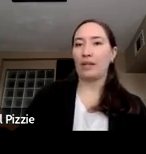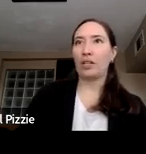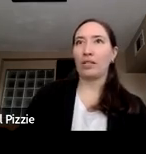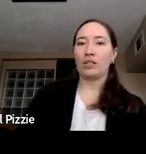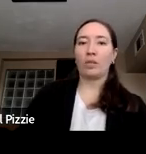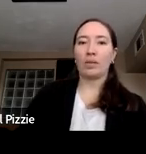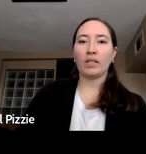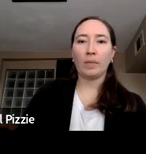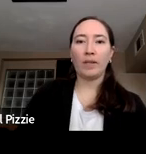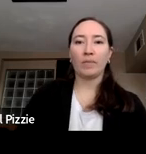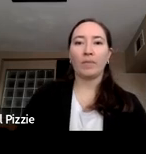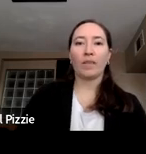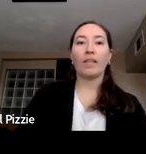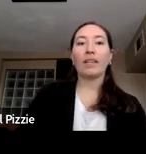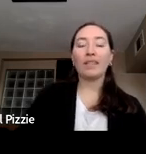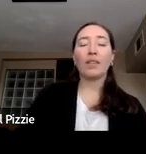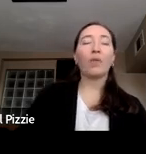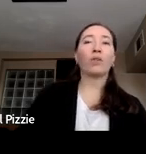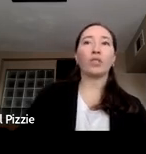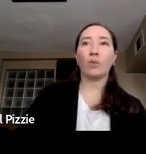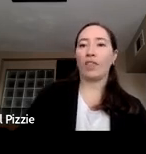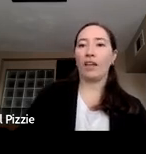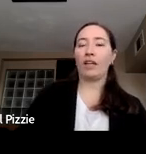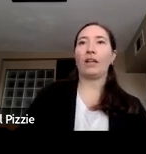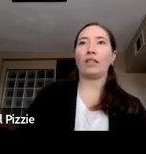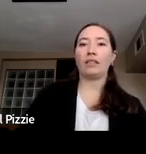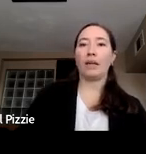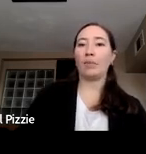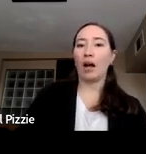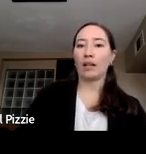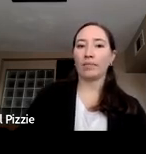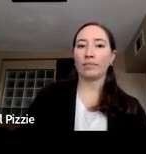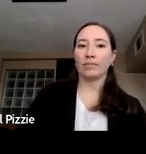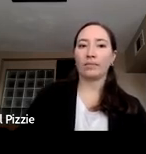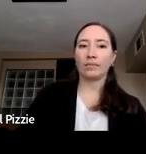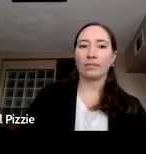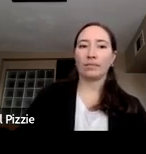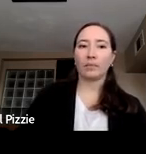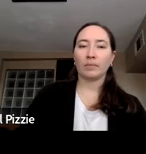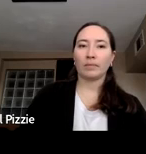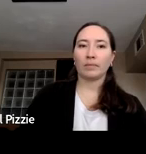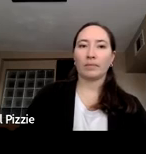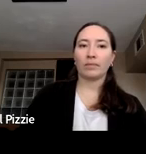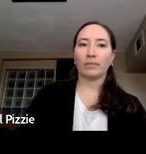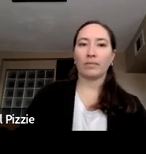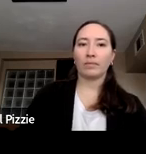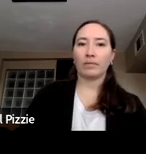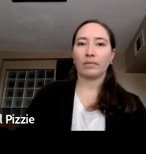different pages to the participant, even though they're still within the same block.